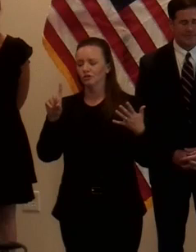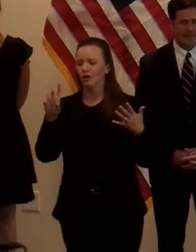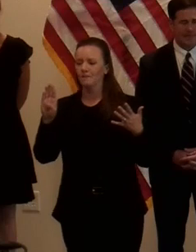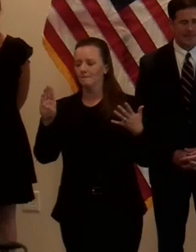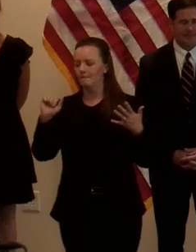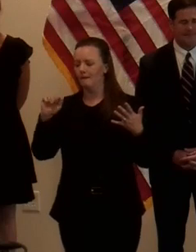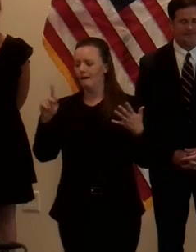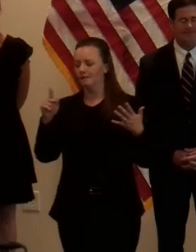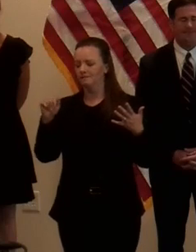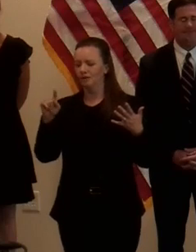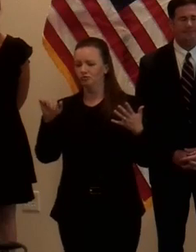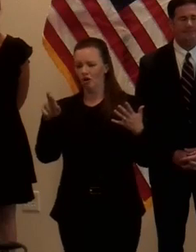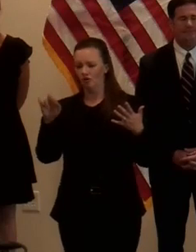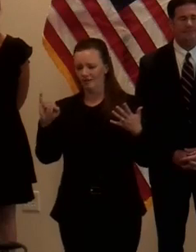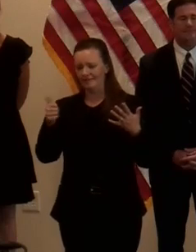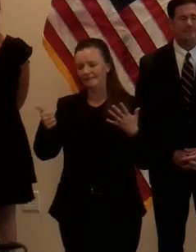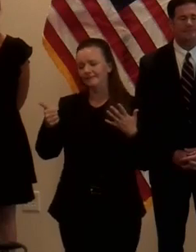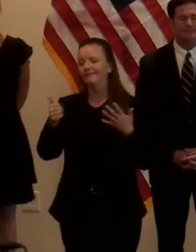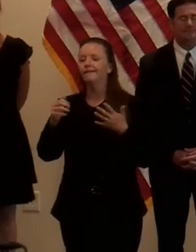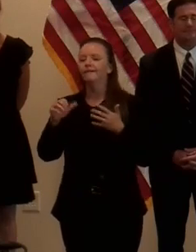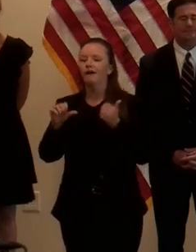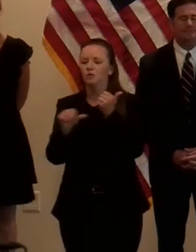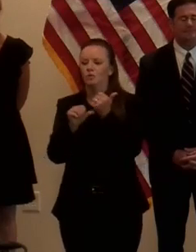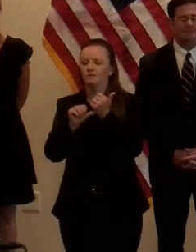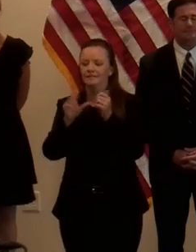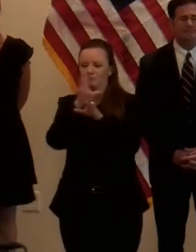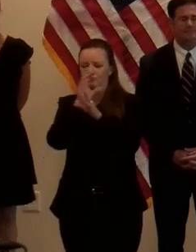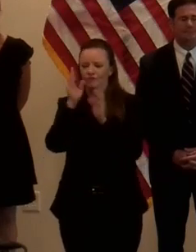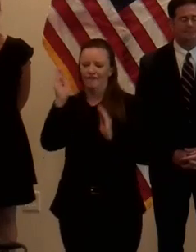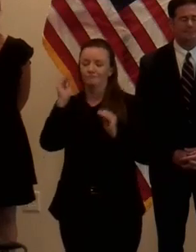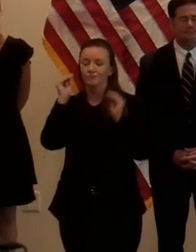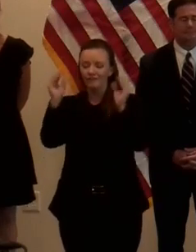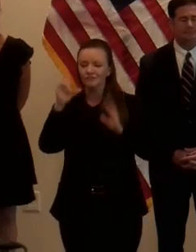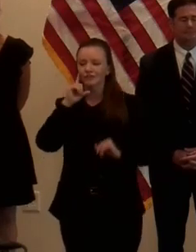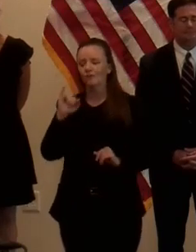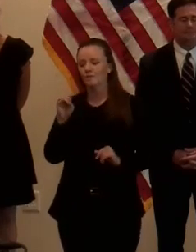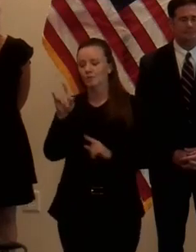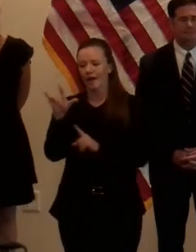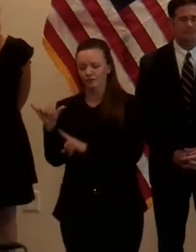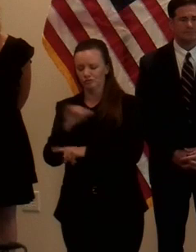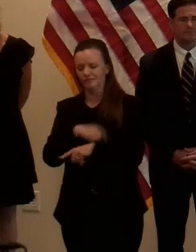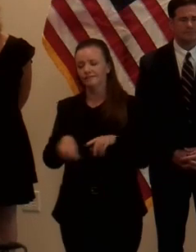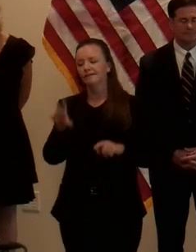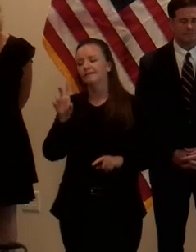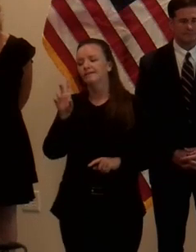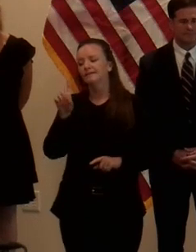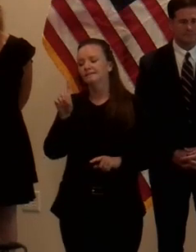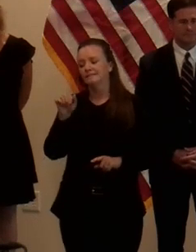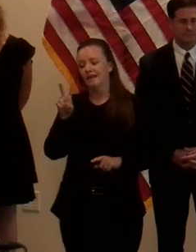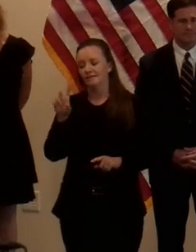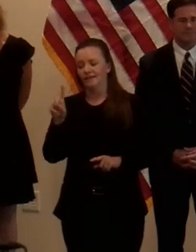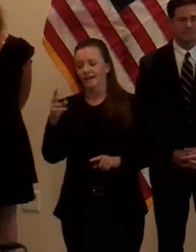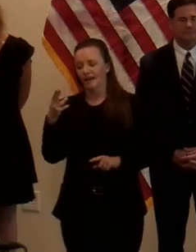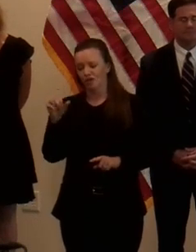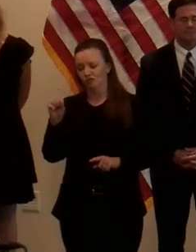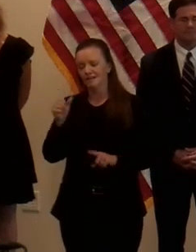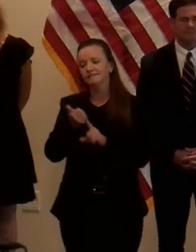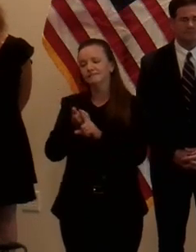Bhattacharya, who is Associate Professor in Immunology, and Dr. David Harris, who directs our Arizona Health